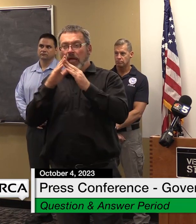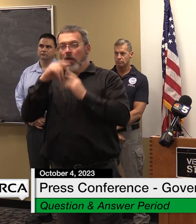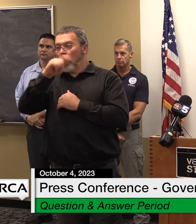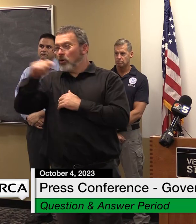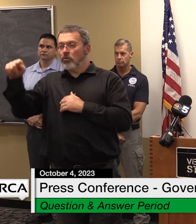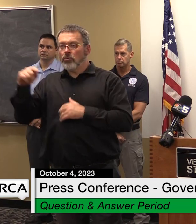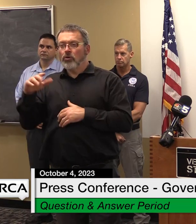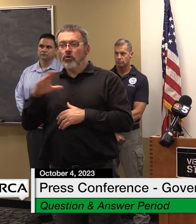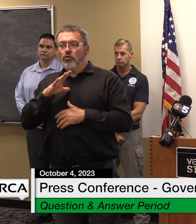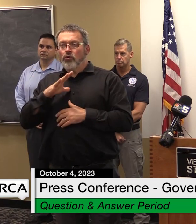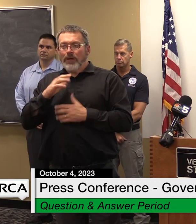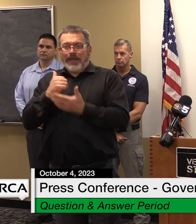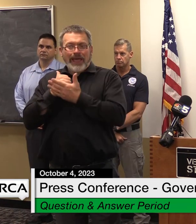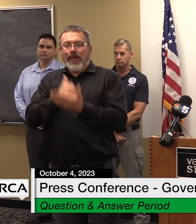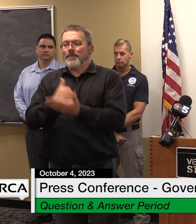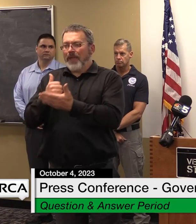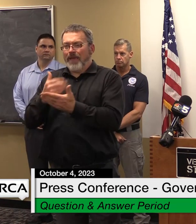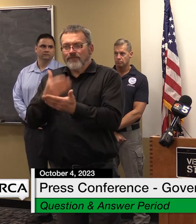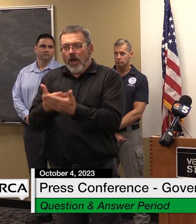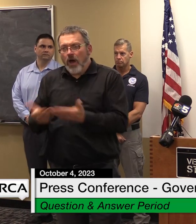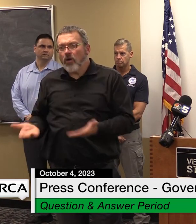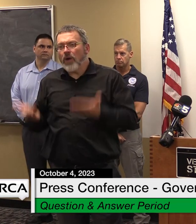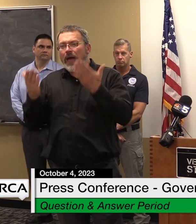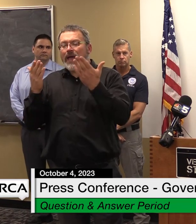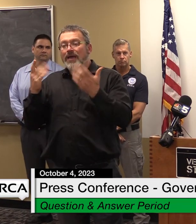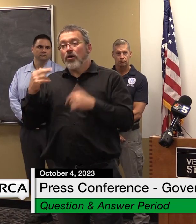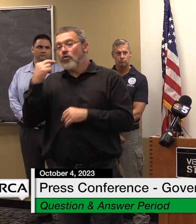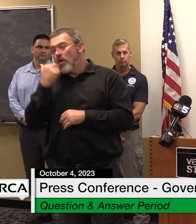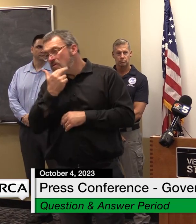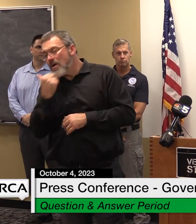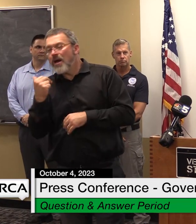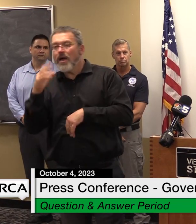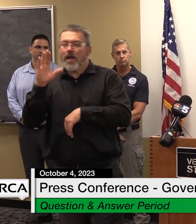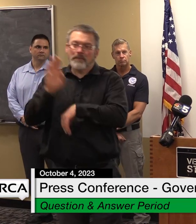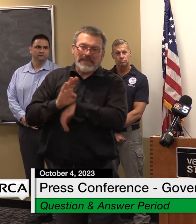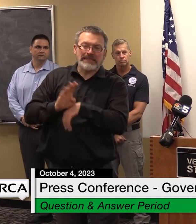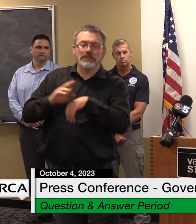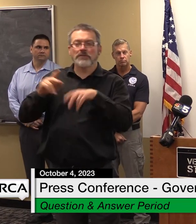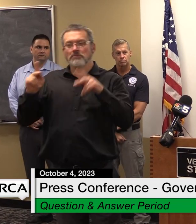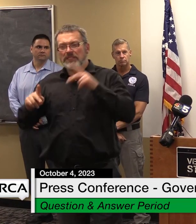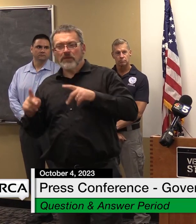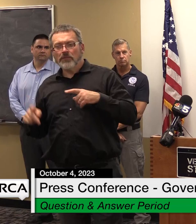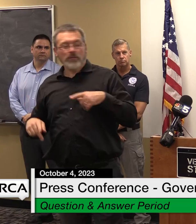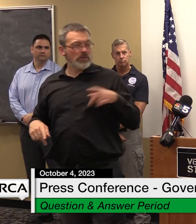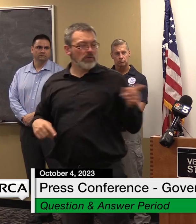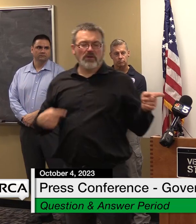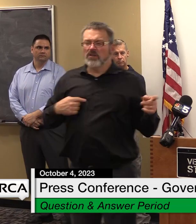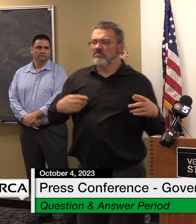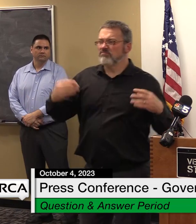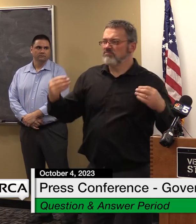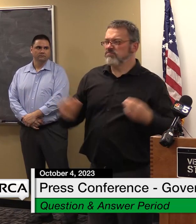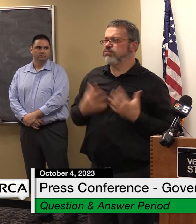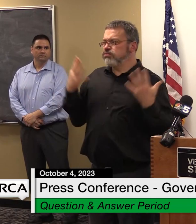to help the thousands and thousands of restaurants and businesses that have been affected? Yeah, well, it's heartwarming to see. And people who